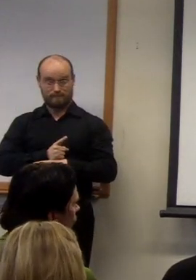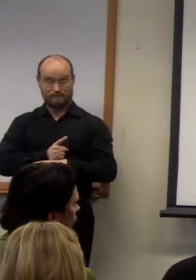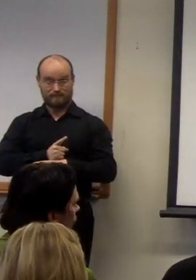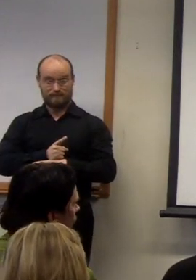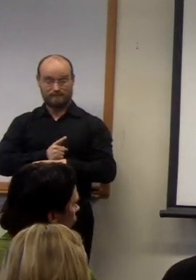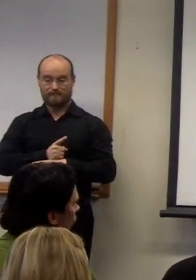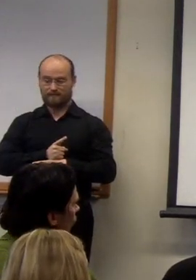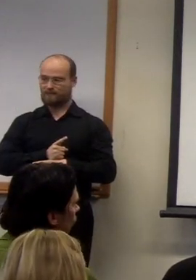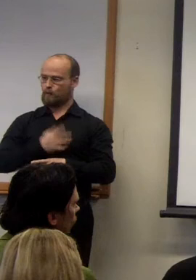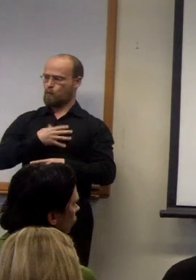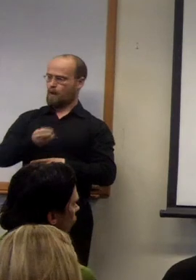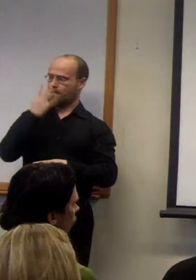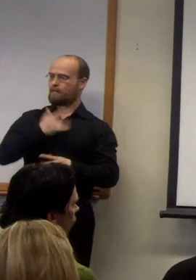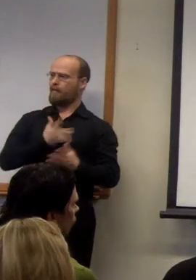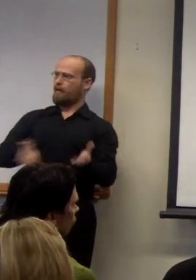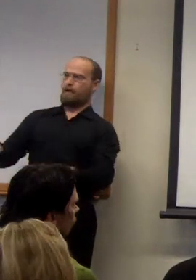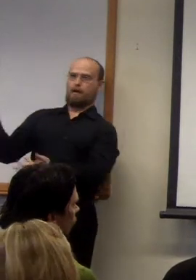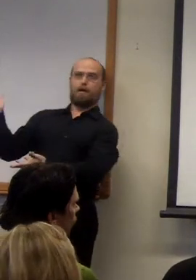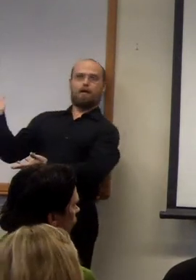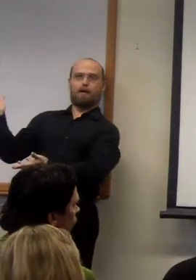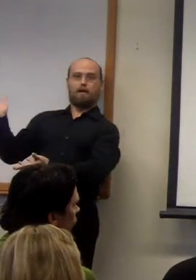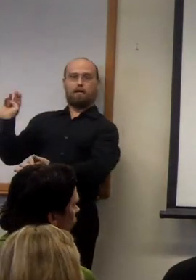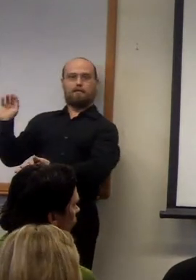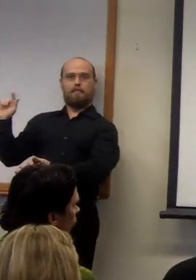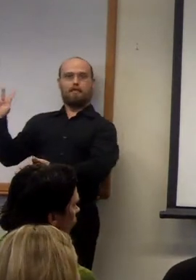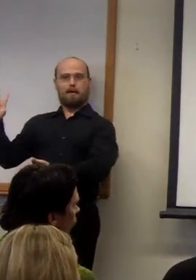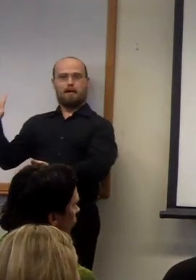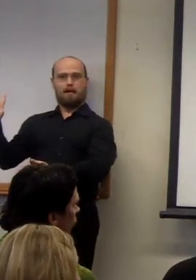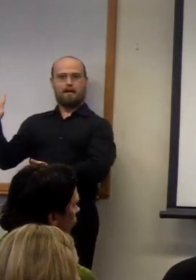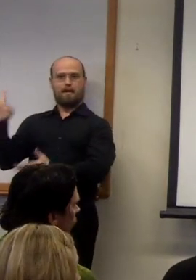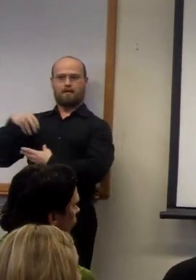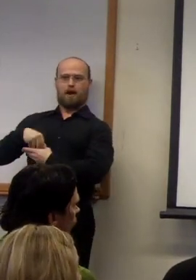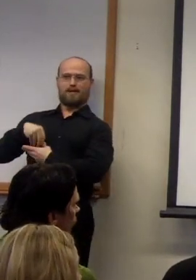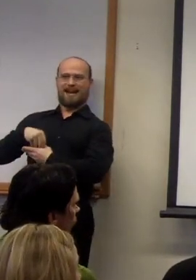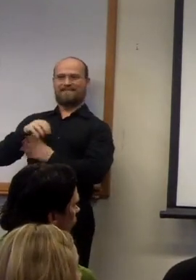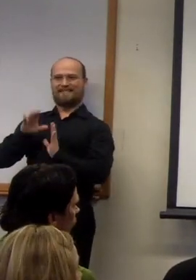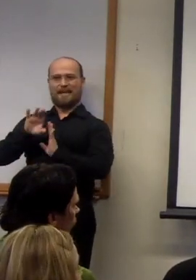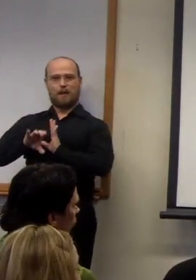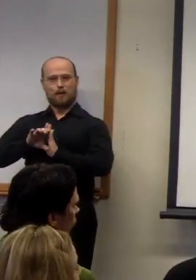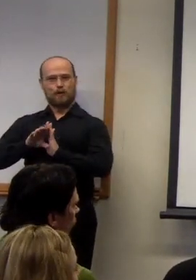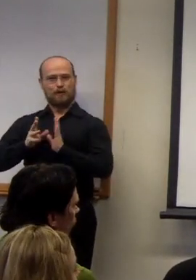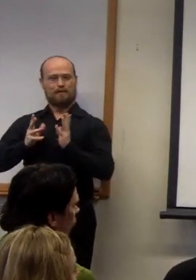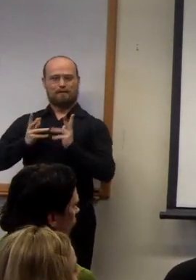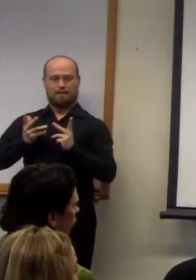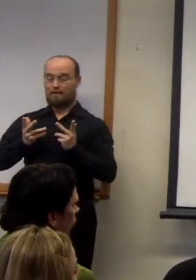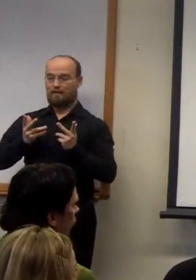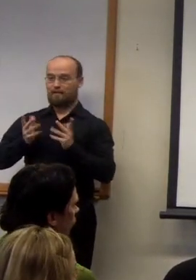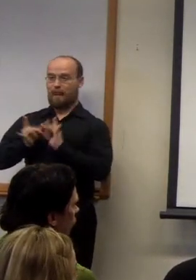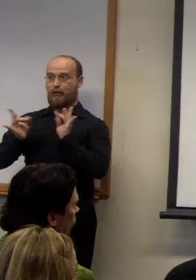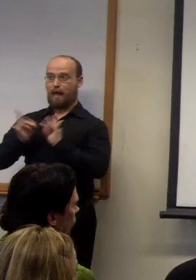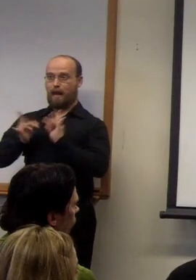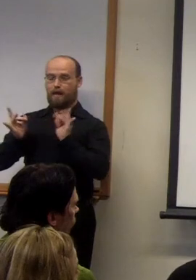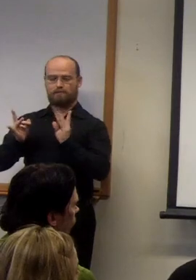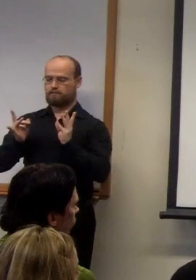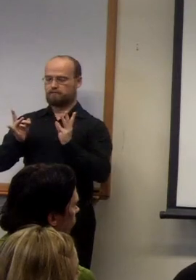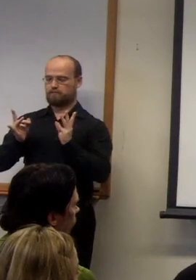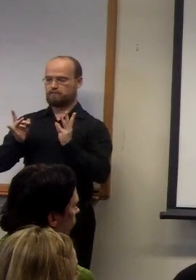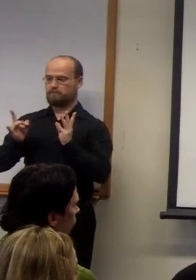be the first ones to say, oh, like Martin Luther King, content of character, blah blah blah blah. Can't tell me anything else, right?